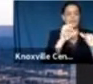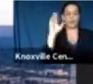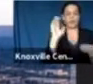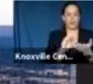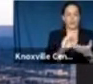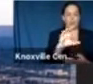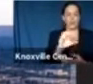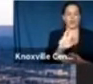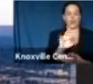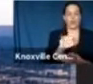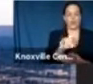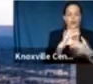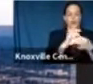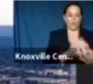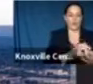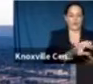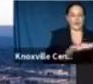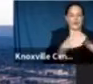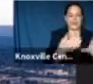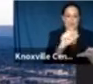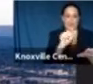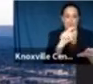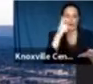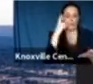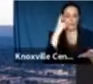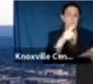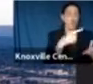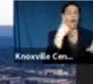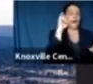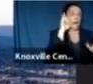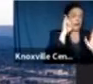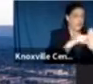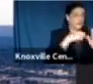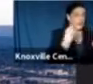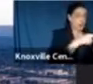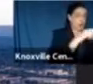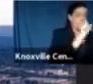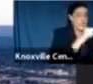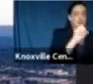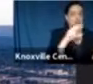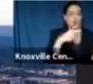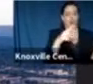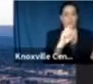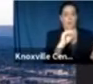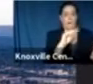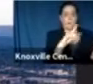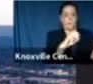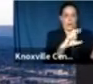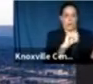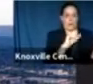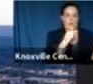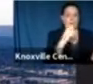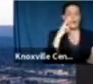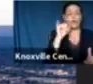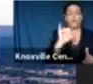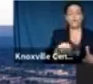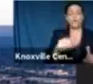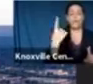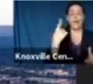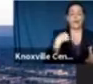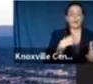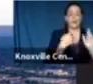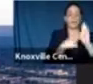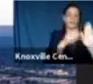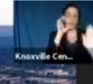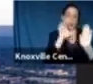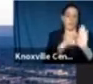COVID-related death rate for identified positive or probable cases. For this benchmark, we use the graph that shows the reported deaths of Knox